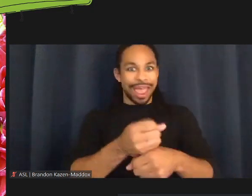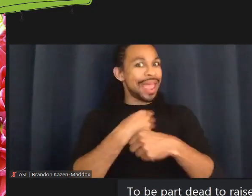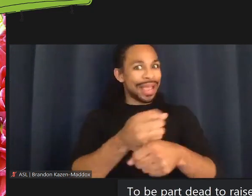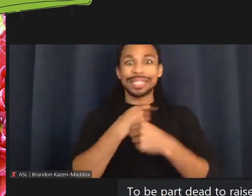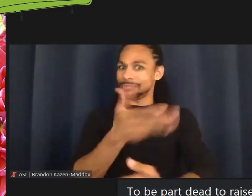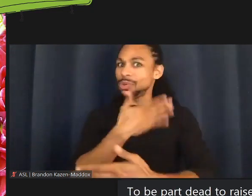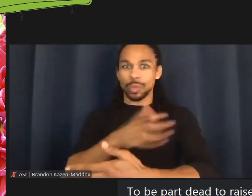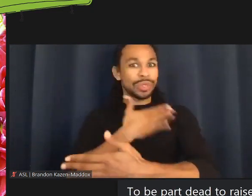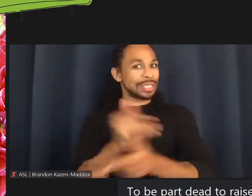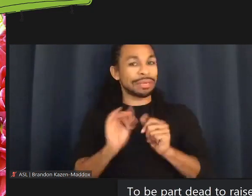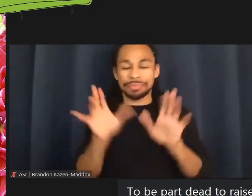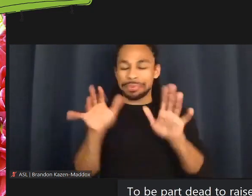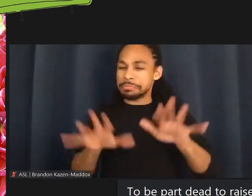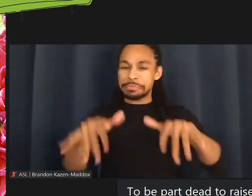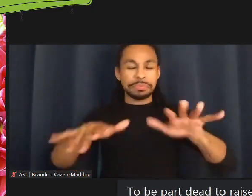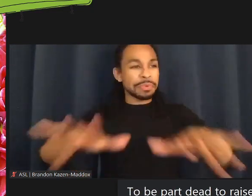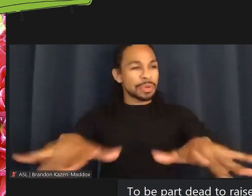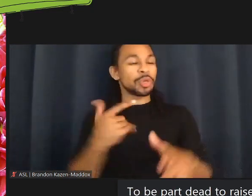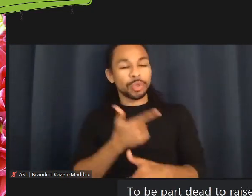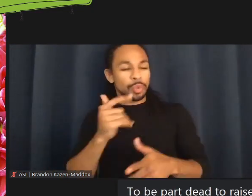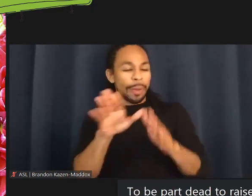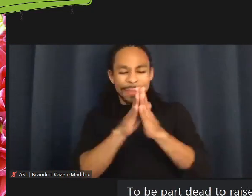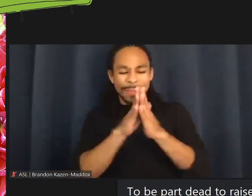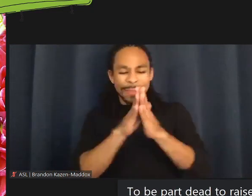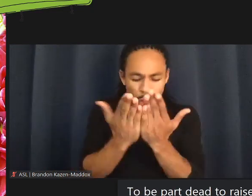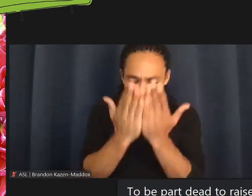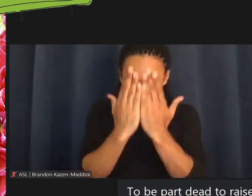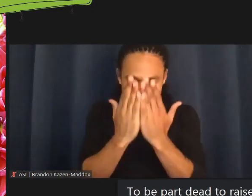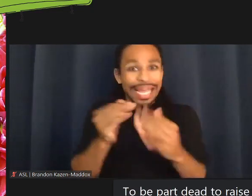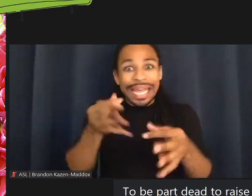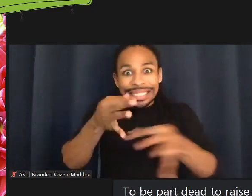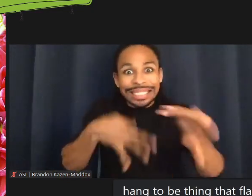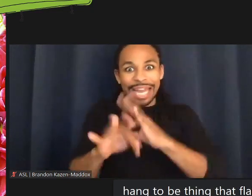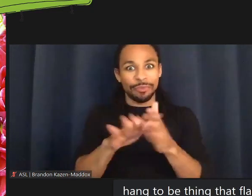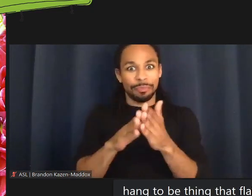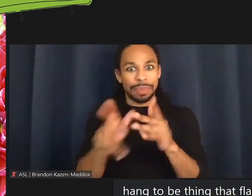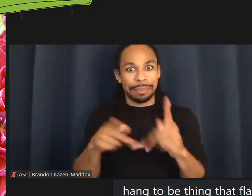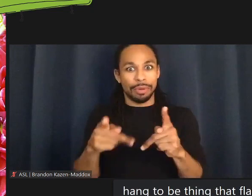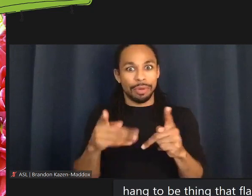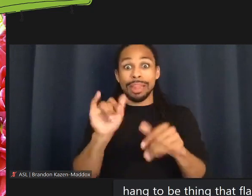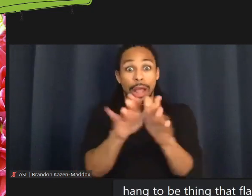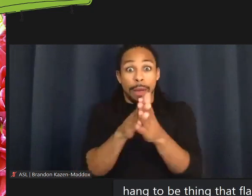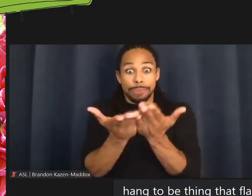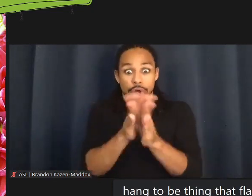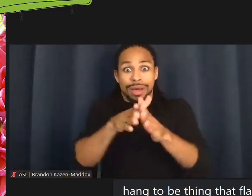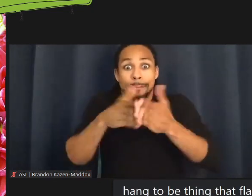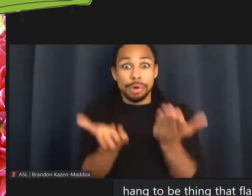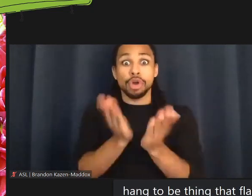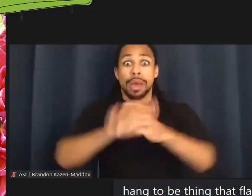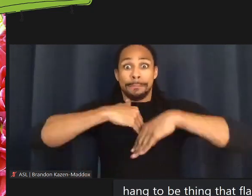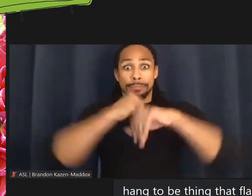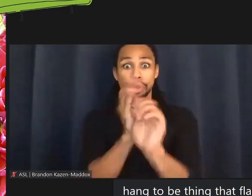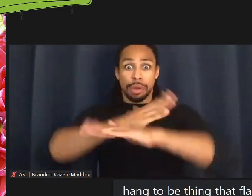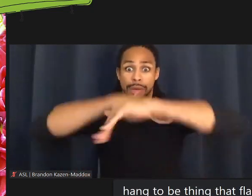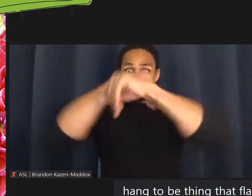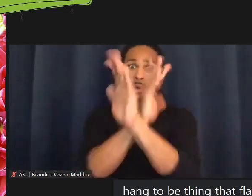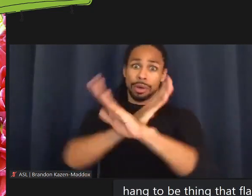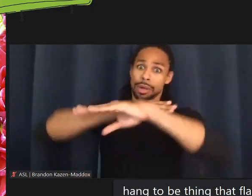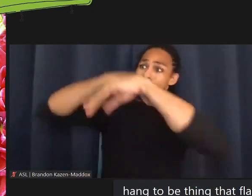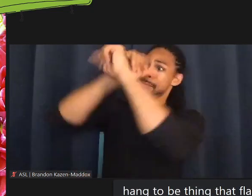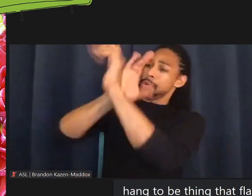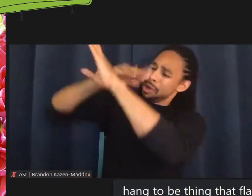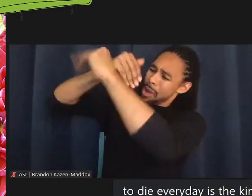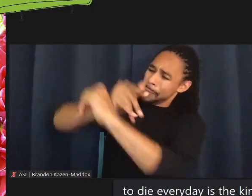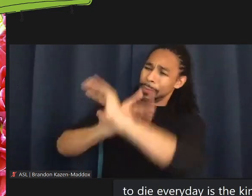against books more than people, to be the book as it opens, closes, folds in on itself on the same paragraph, to